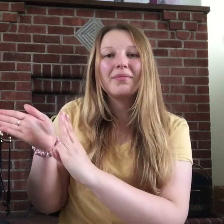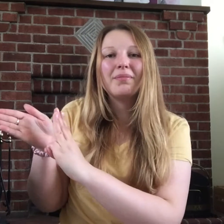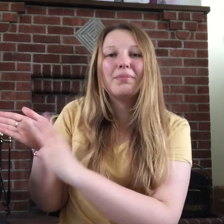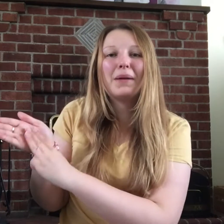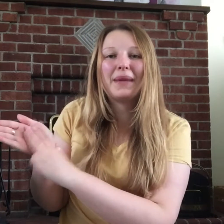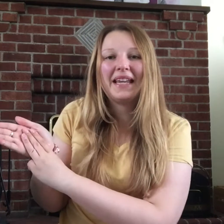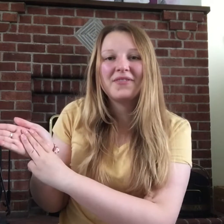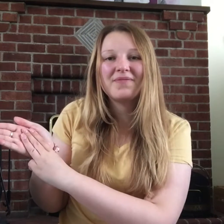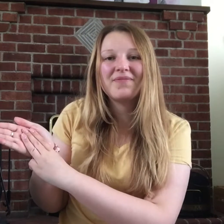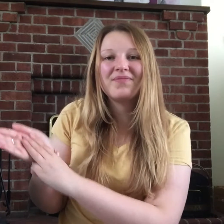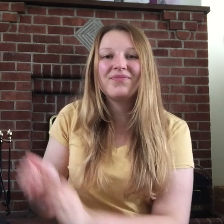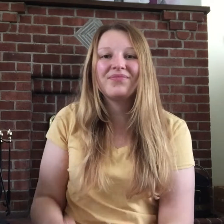Mummy.